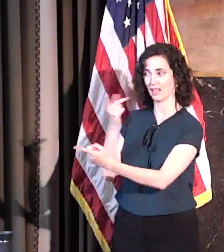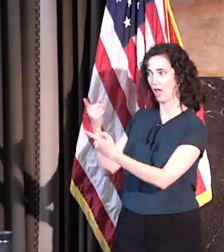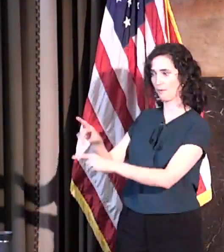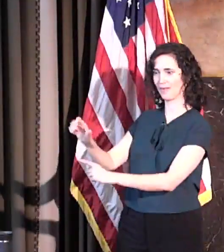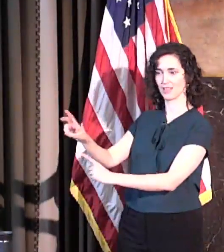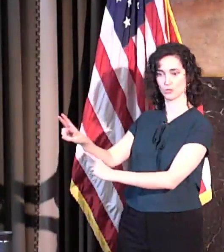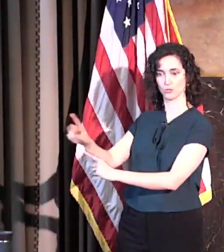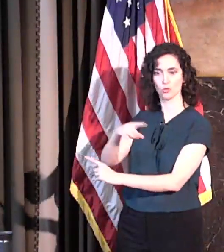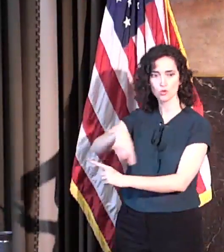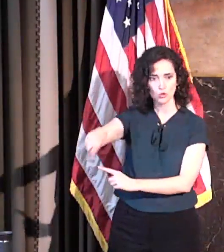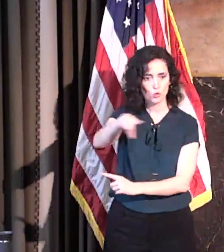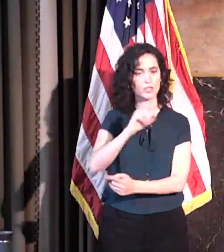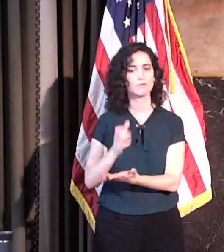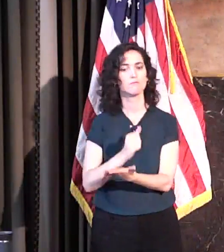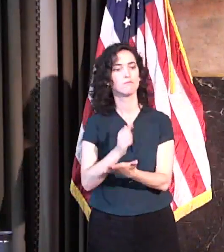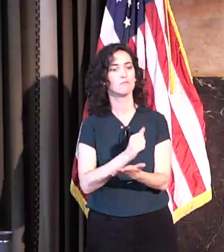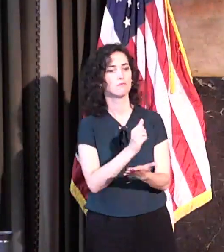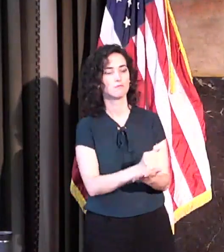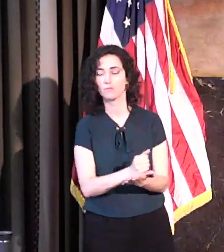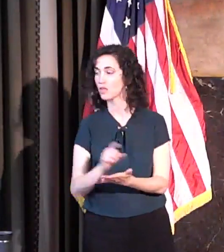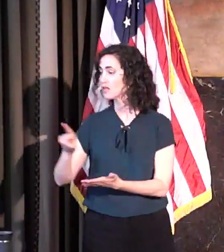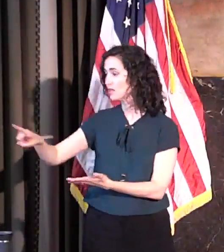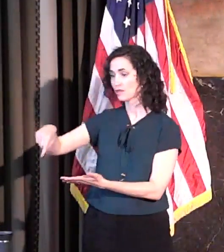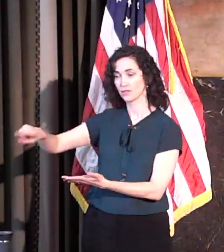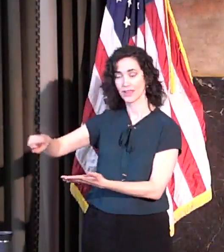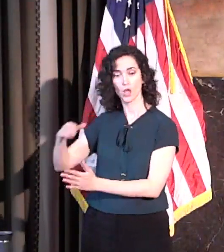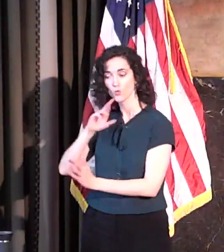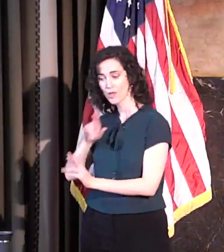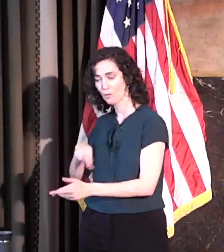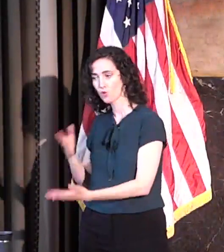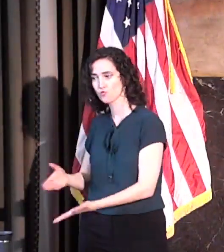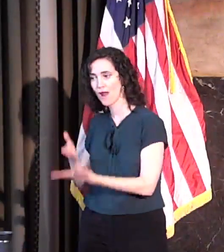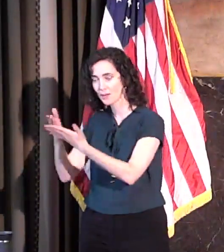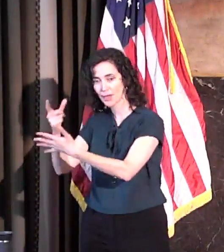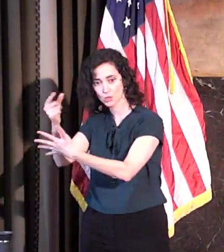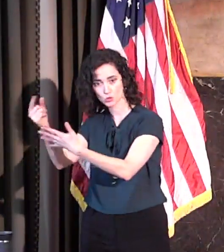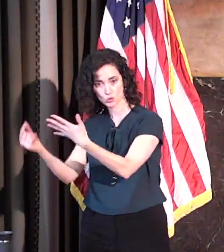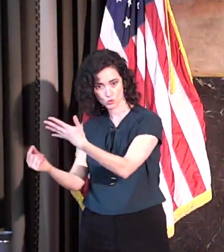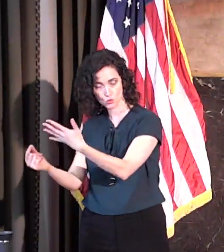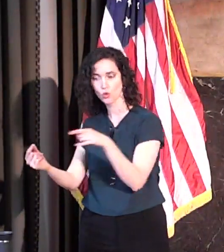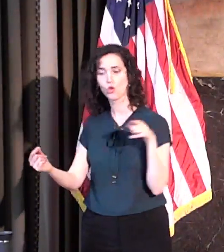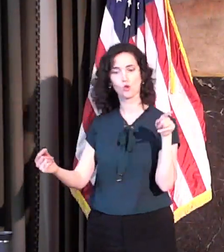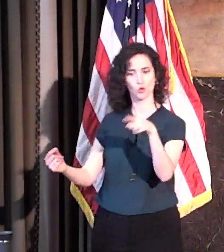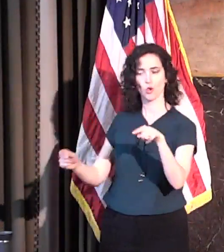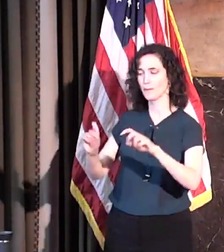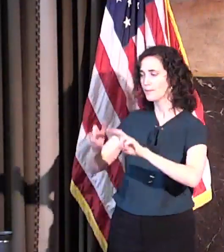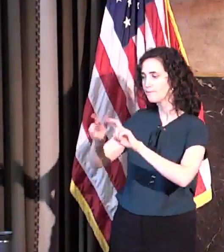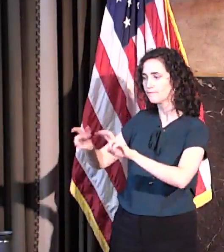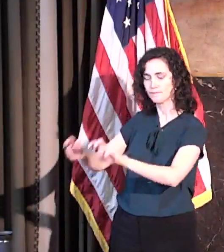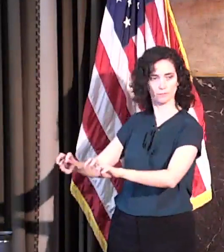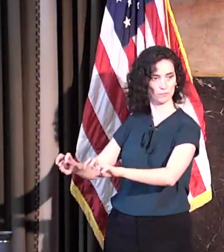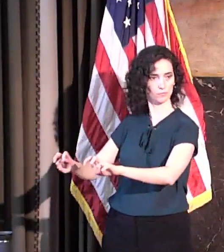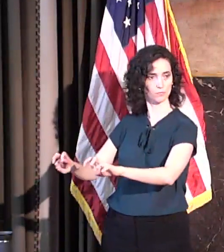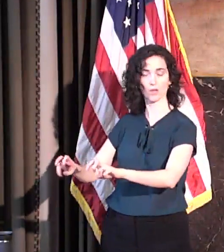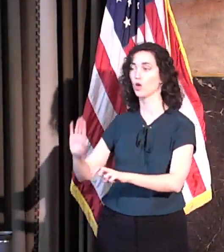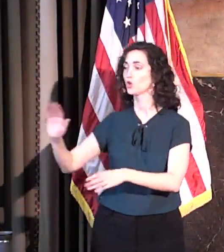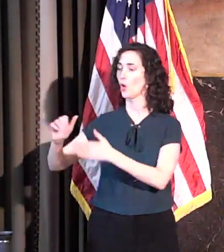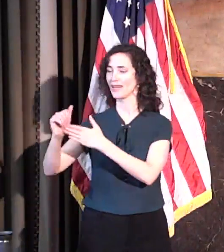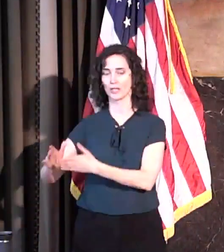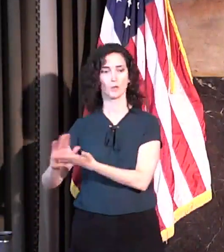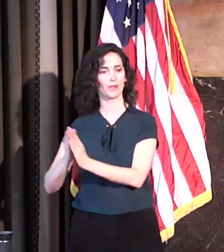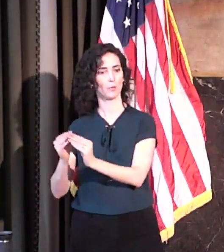opportunity to see what those recommendations were with respect to LSU and how it strengthens its leadership